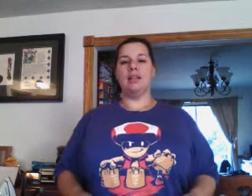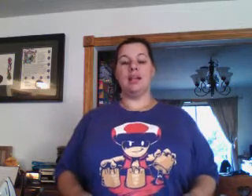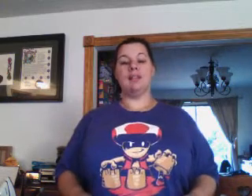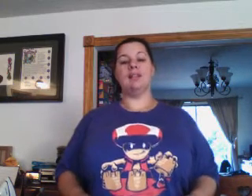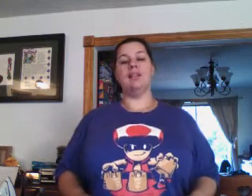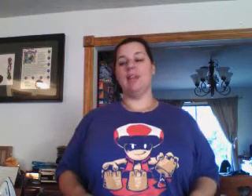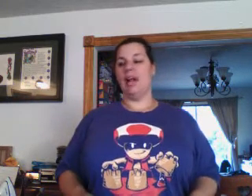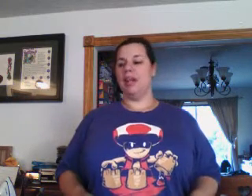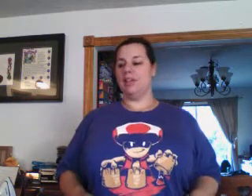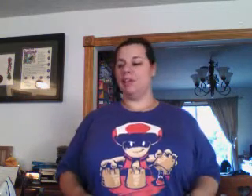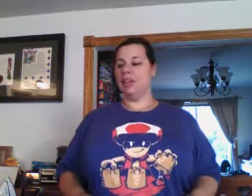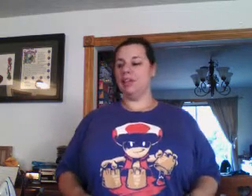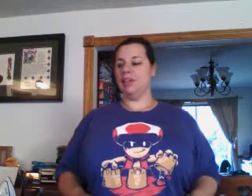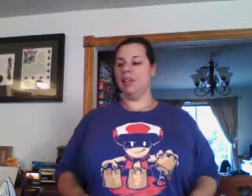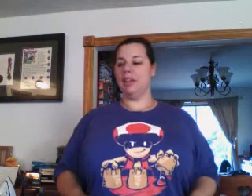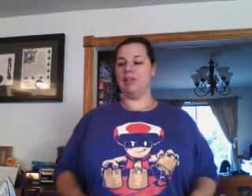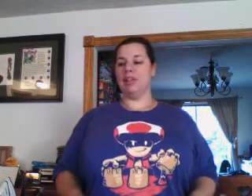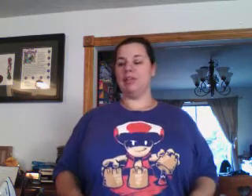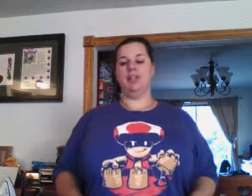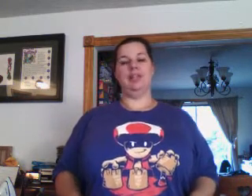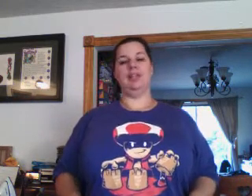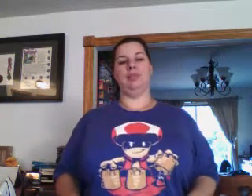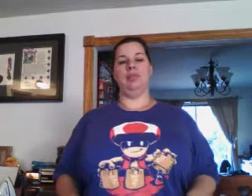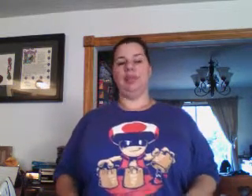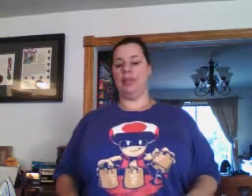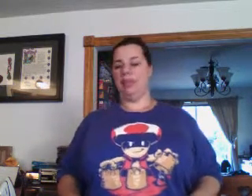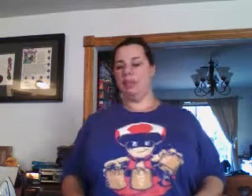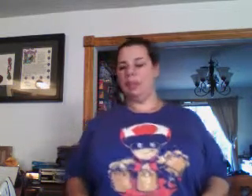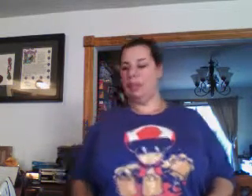Next is an elevator. Elevator is really easy.